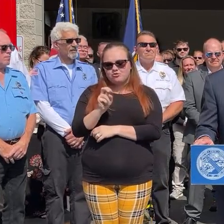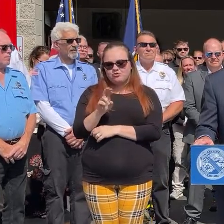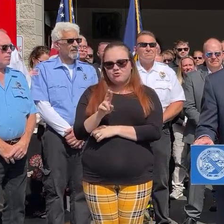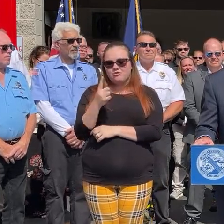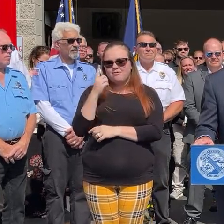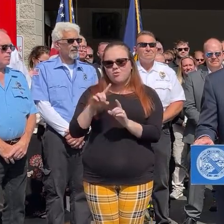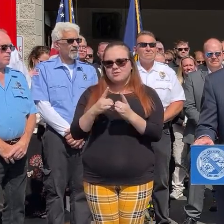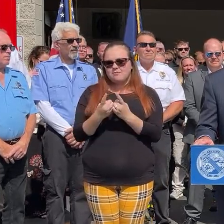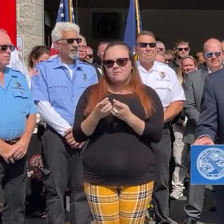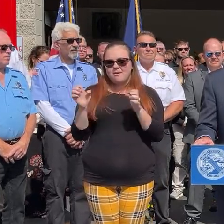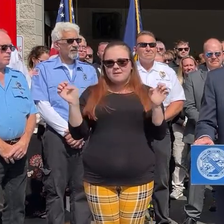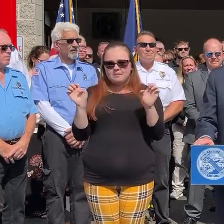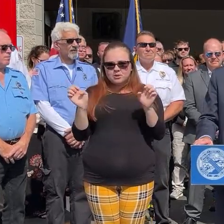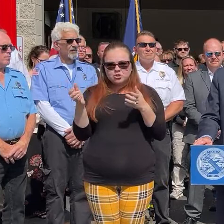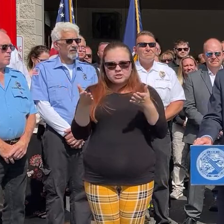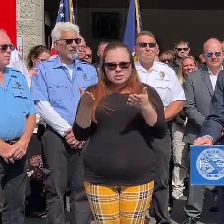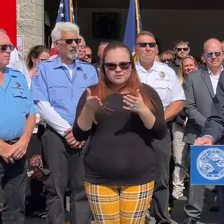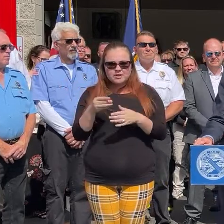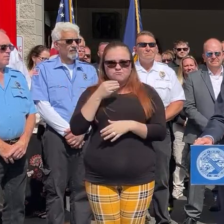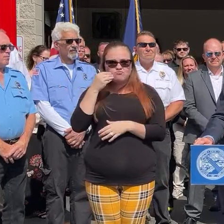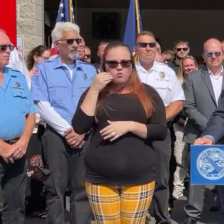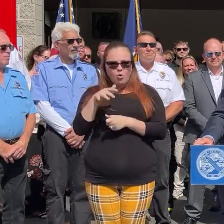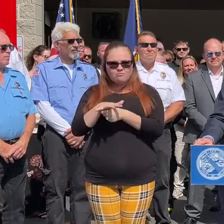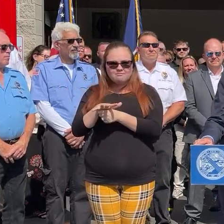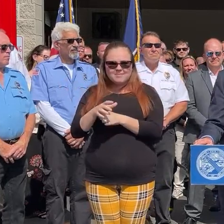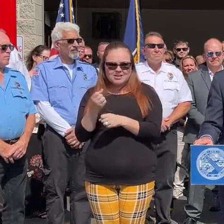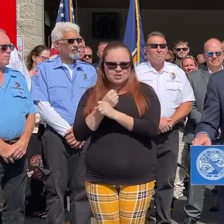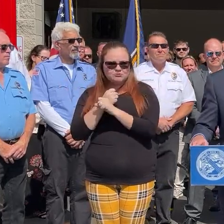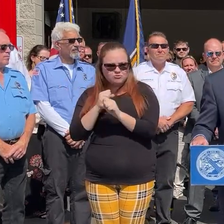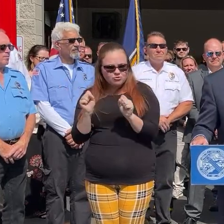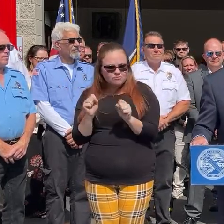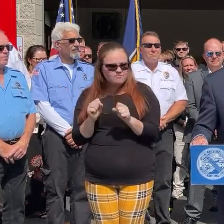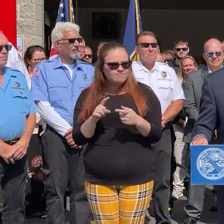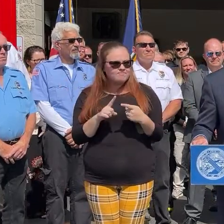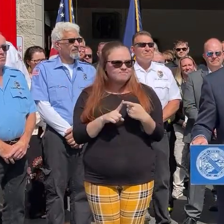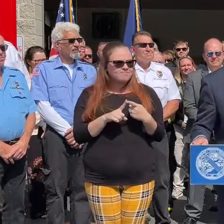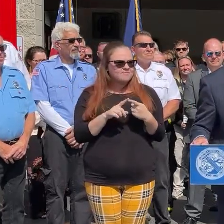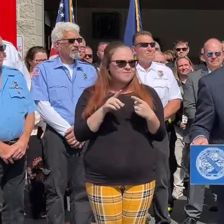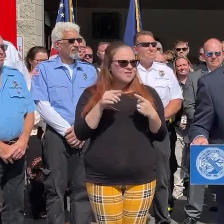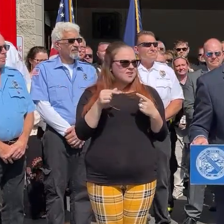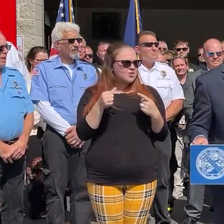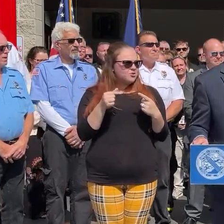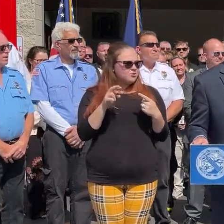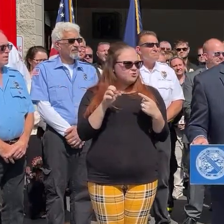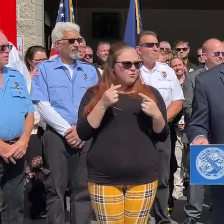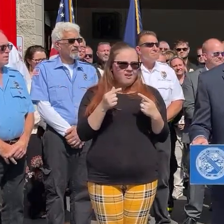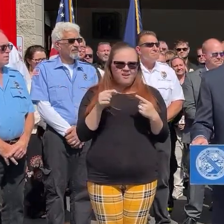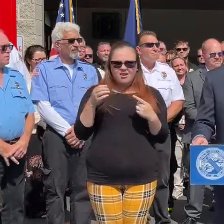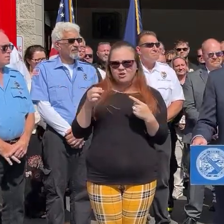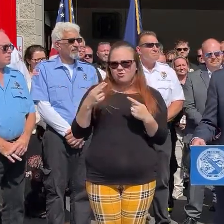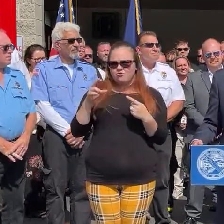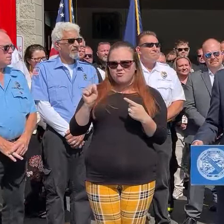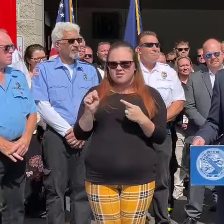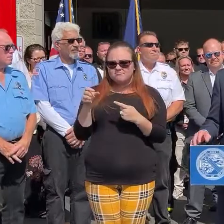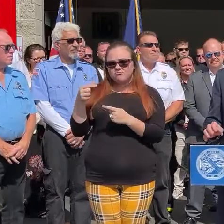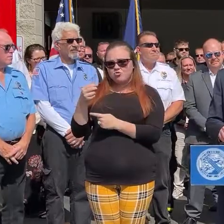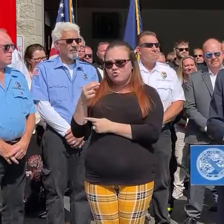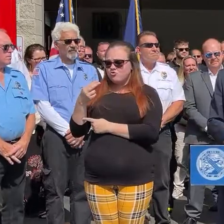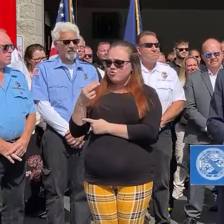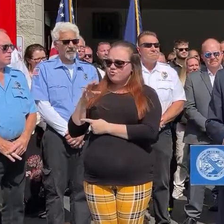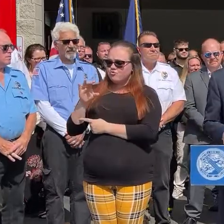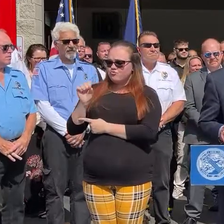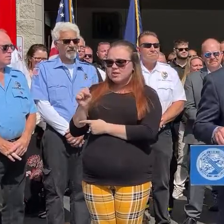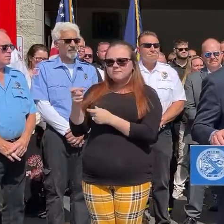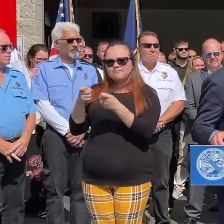Emergency Services and Homeland Security, Dan Neverth, as well as Deputy Commissioners Greg Butcher and Chris Coel. Chris, who's in charge of our Fire